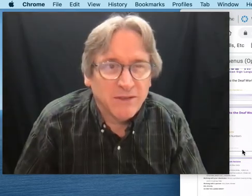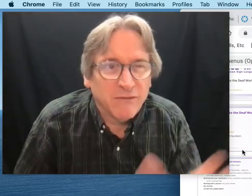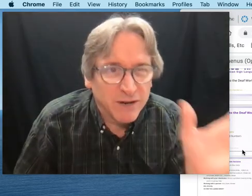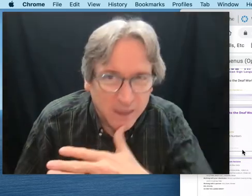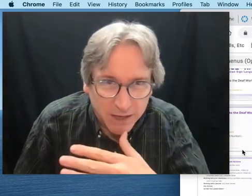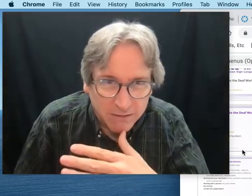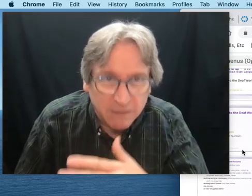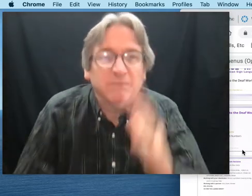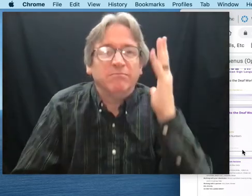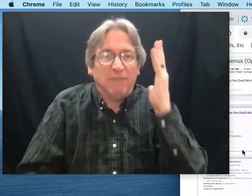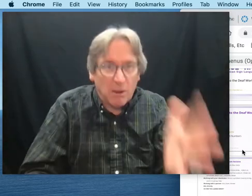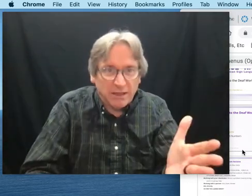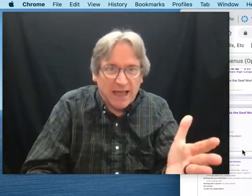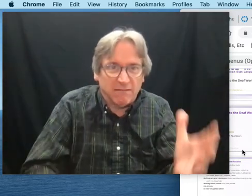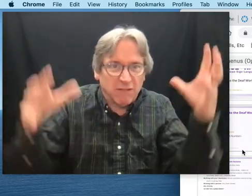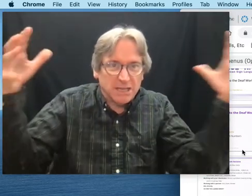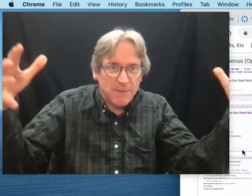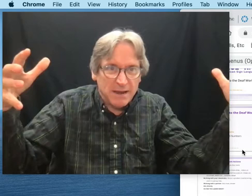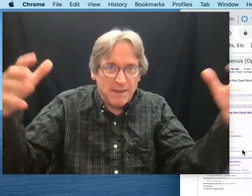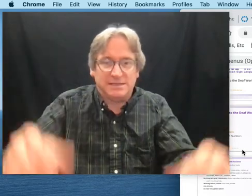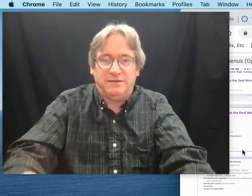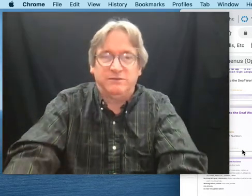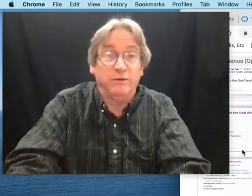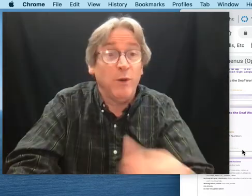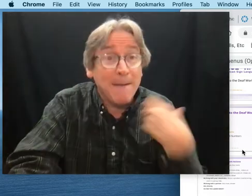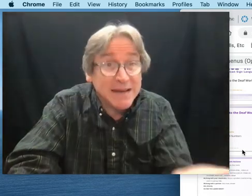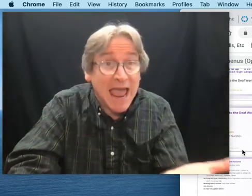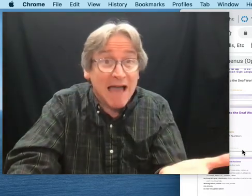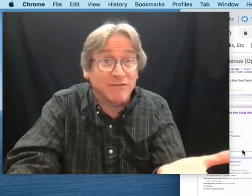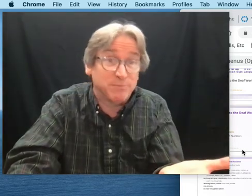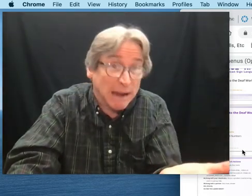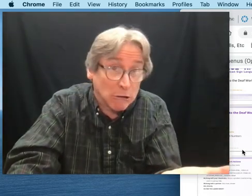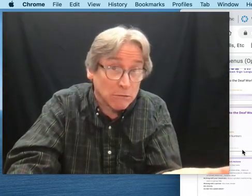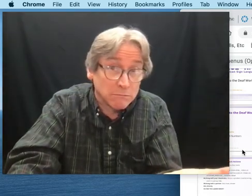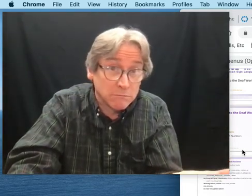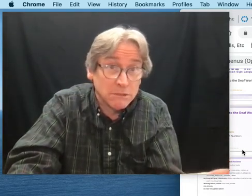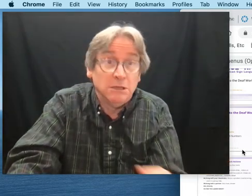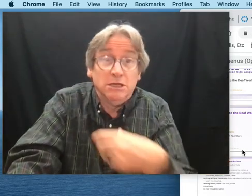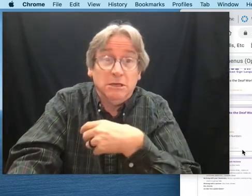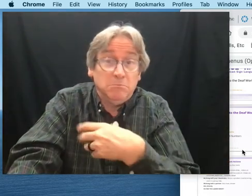my birthday. Forget the bike thing. I want that, a Tibetan mastiff. So if you happen to have a spare